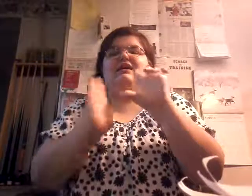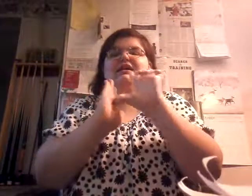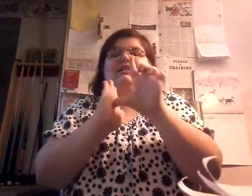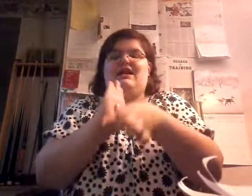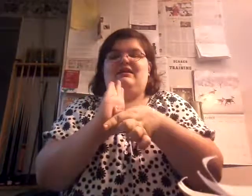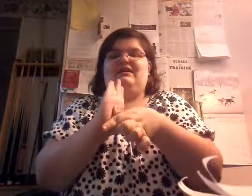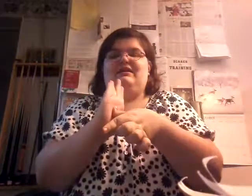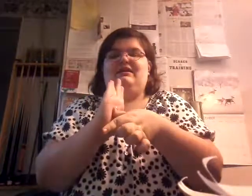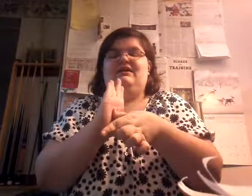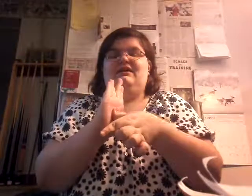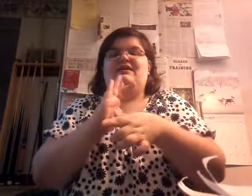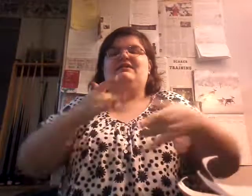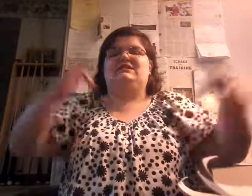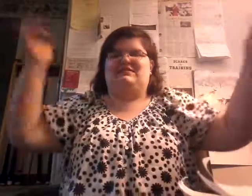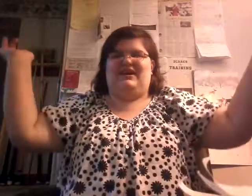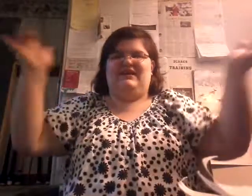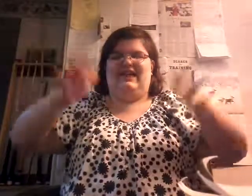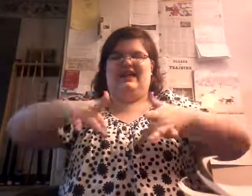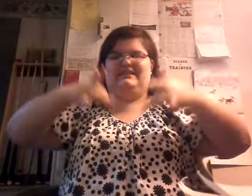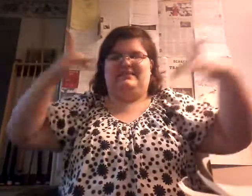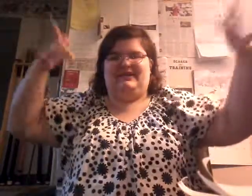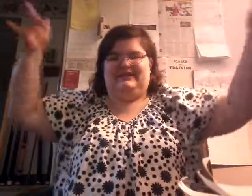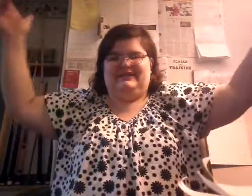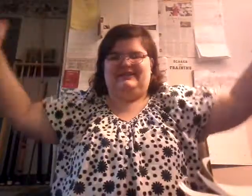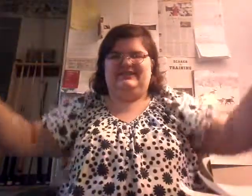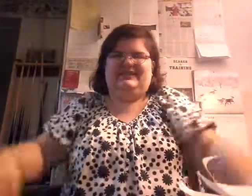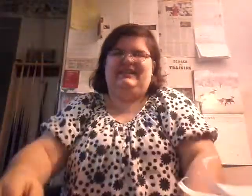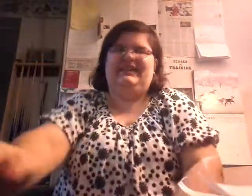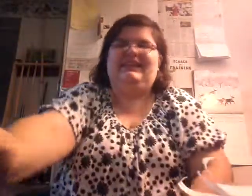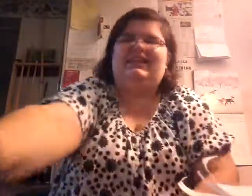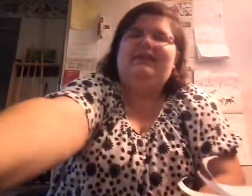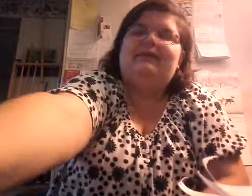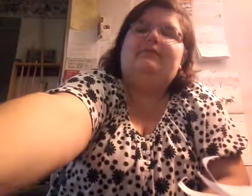later. Sparkle on, sparkles.